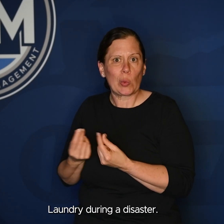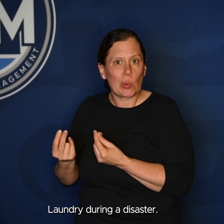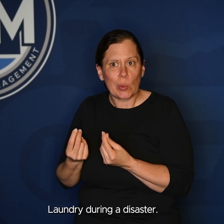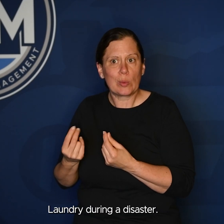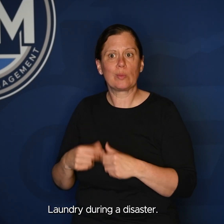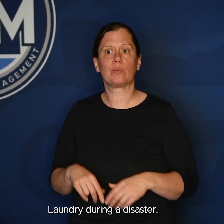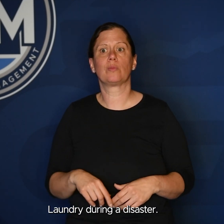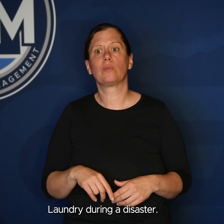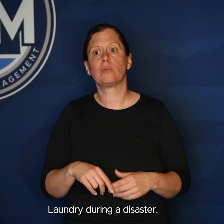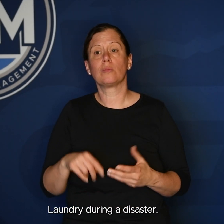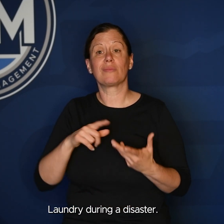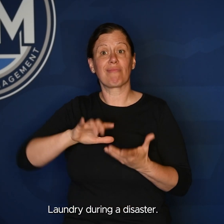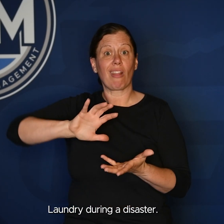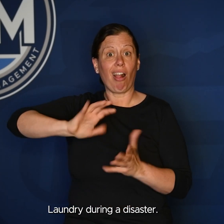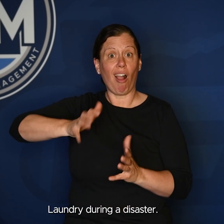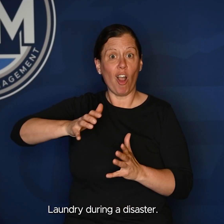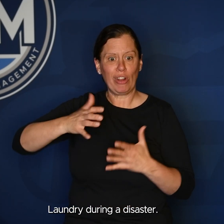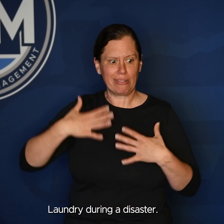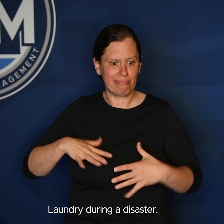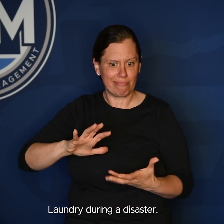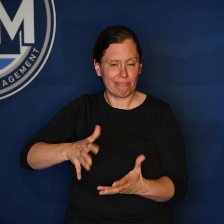Laundry during a disaster.